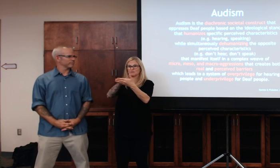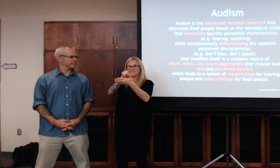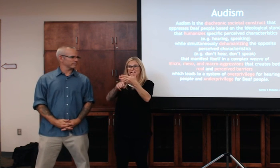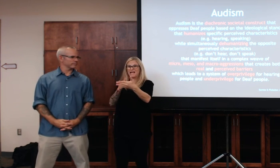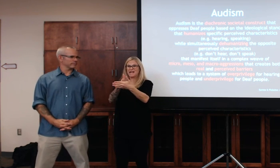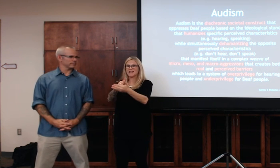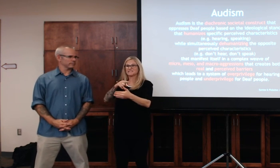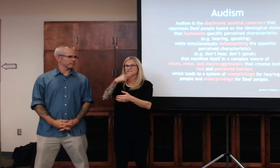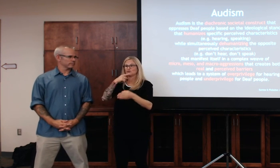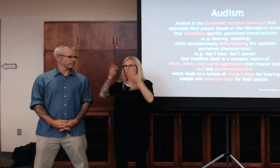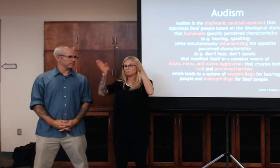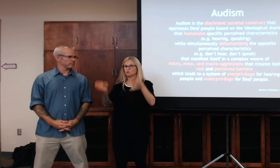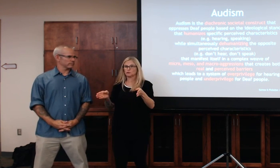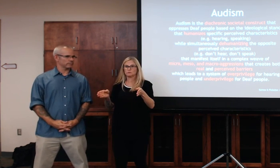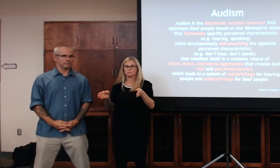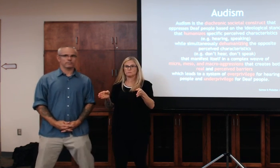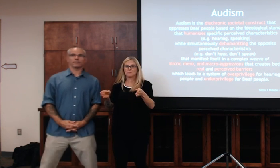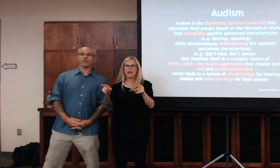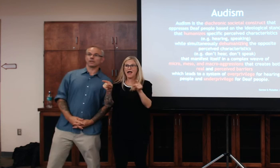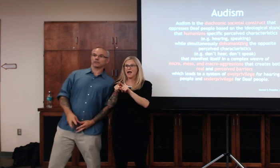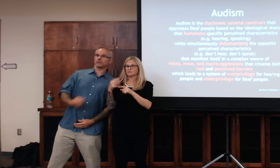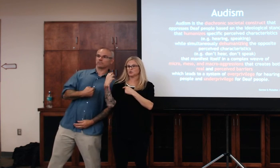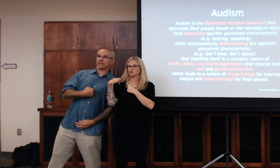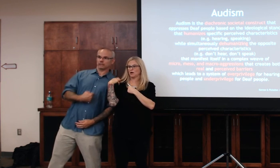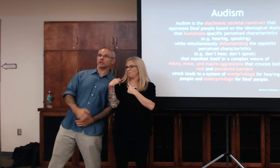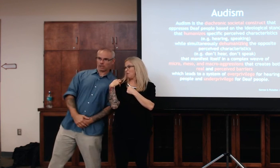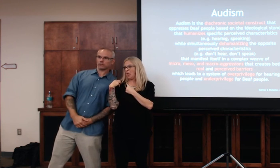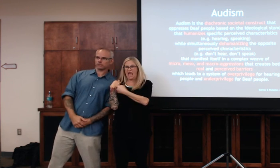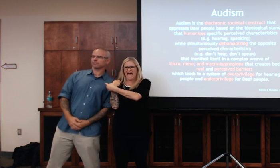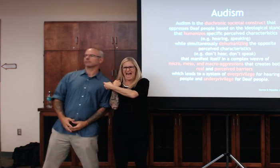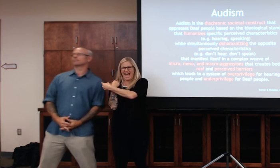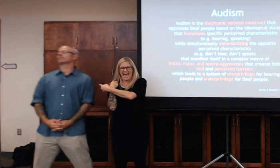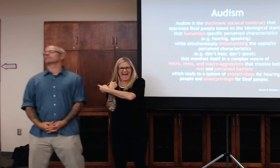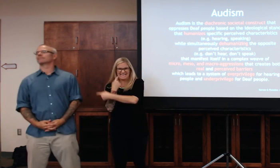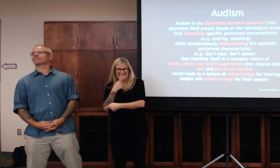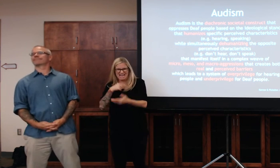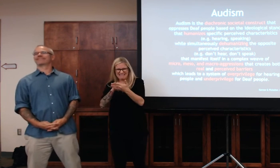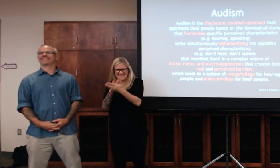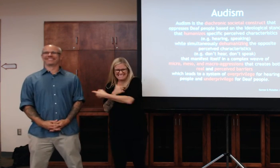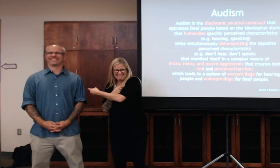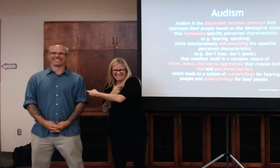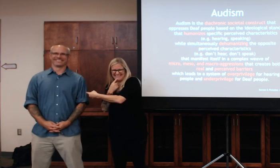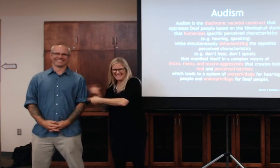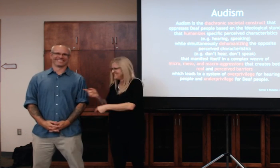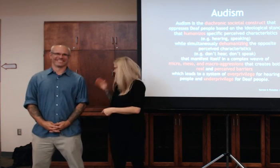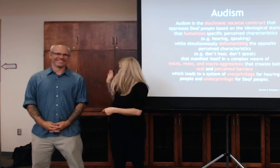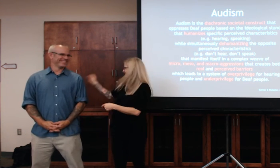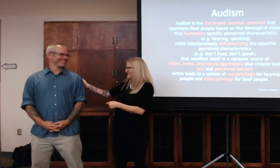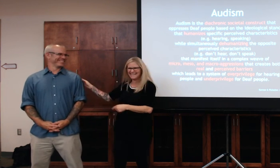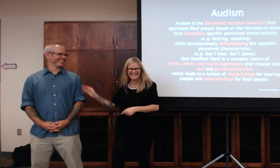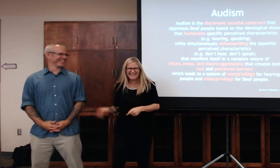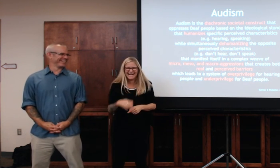I can discriminate against a hearing person. Shit, that would be me, guys. See, I'm discriminating against him. All